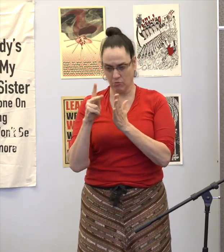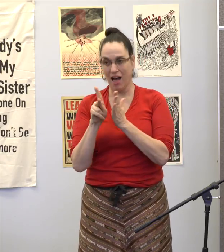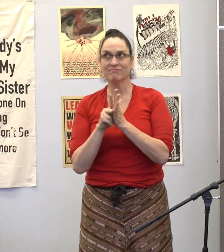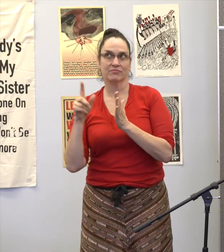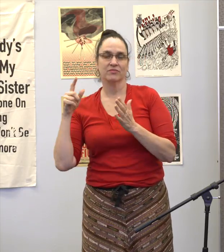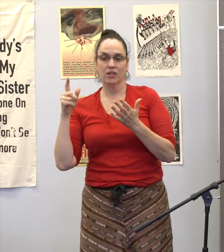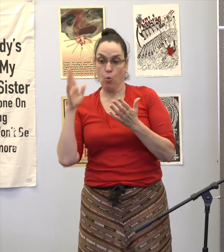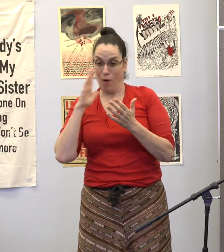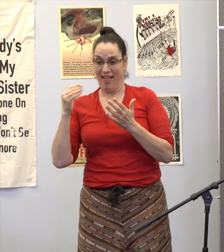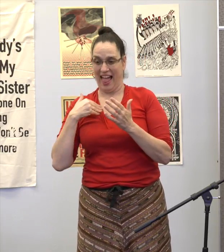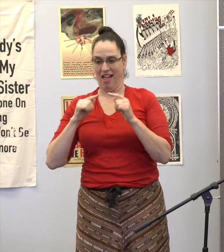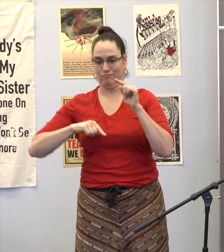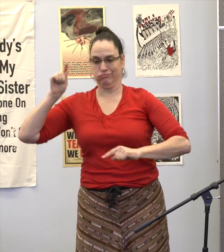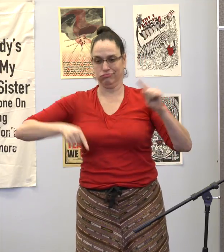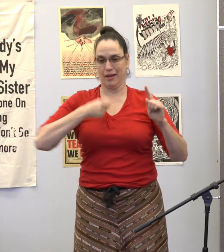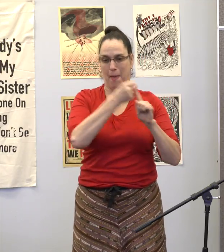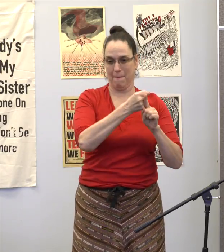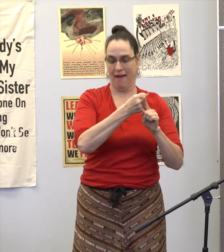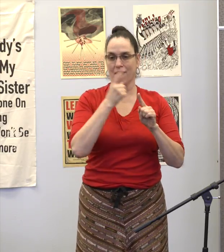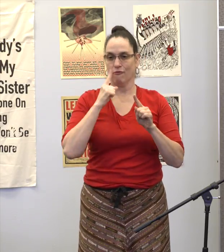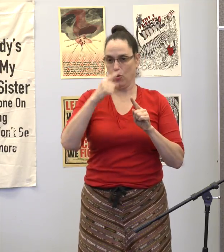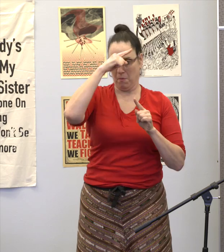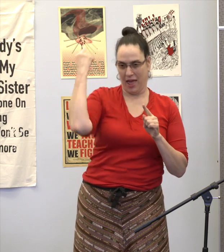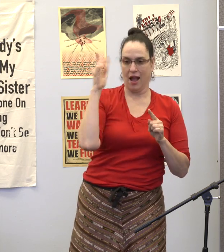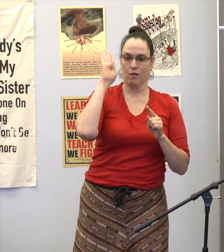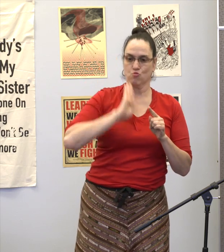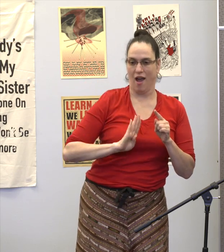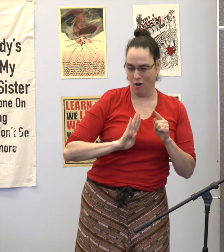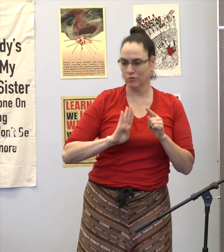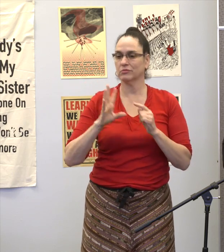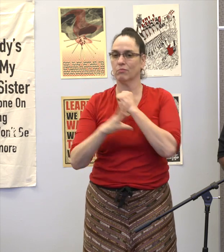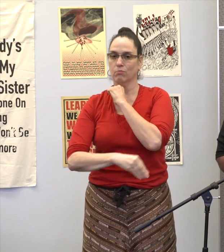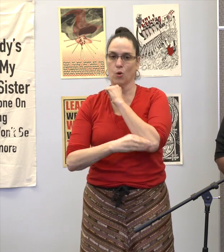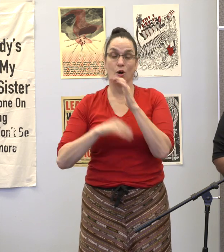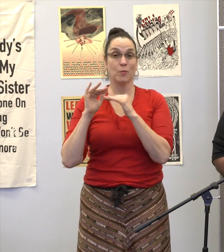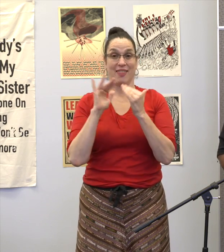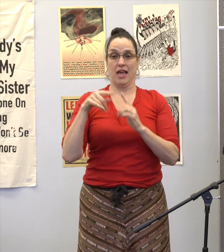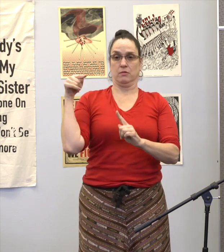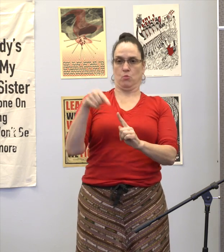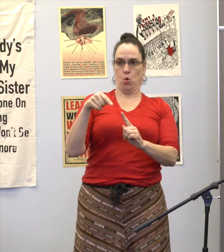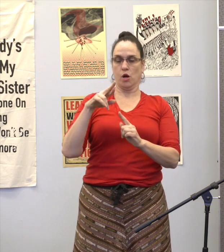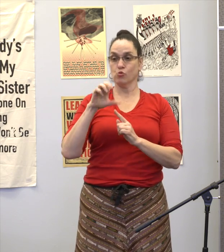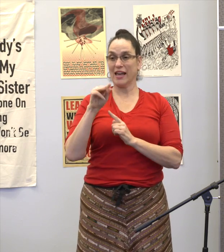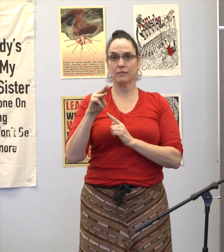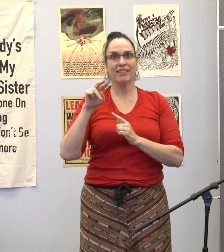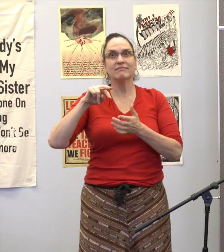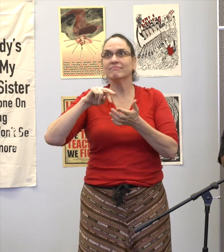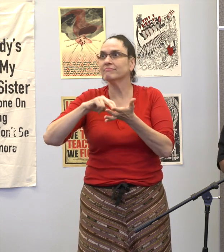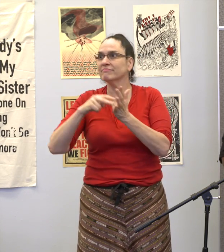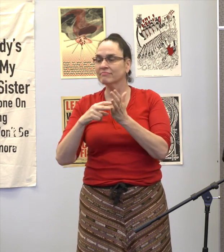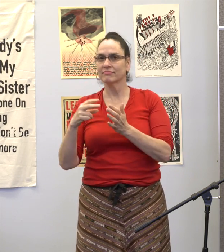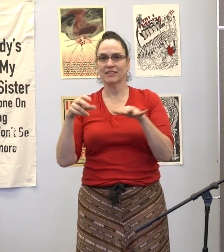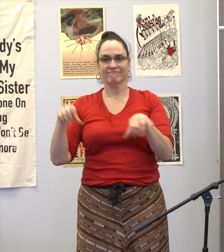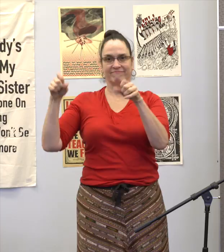impact on black, brown, and poor communities. That's what racism is. It's a power term. It is not merely about the